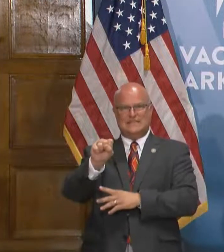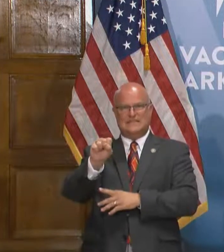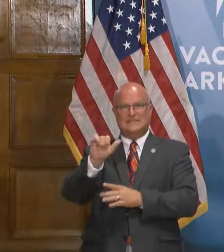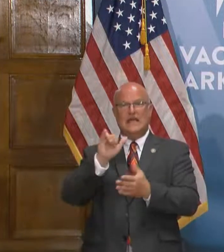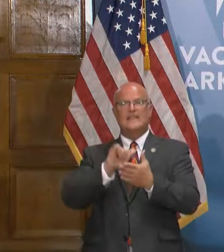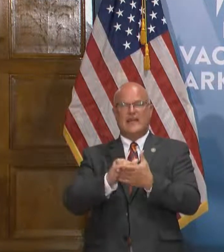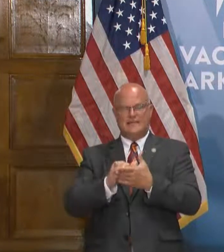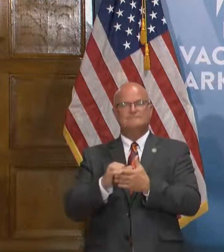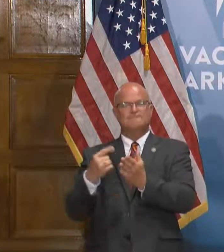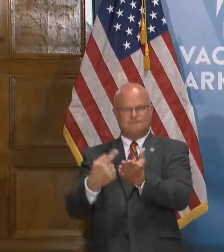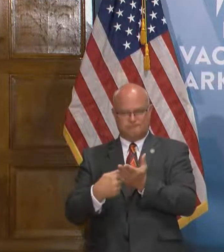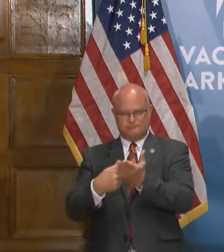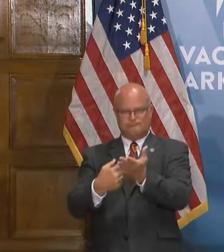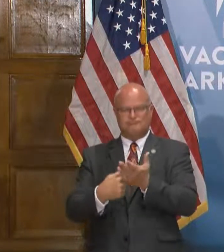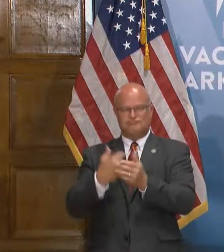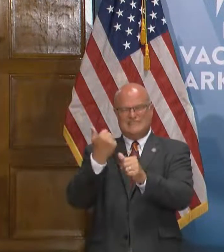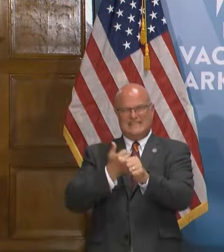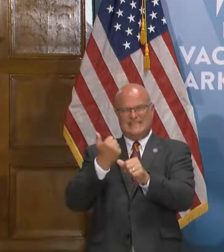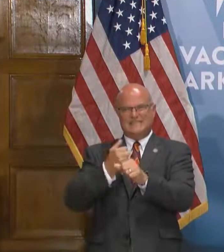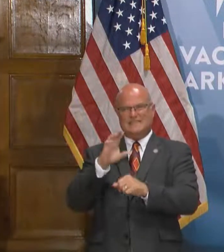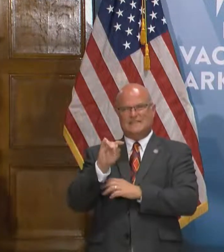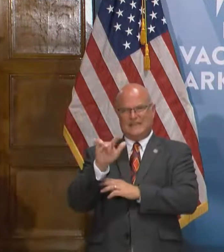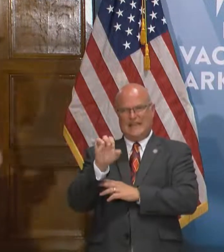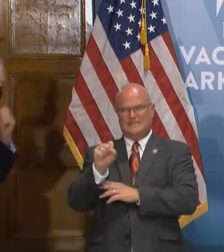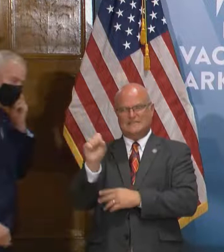it's an ongoing discussion with each of the counties.